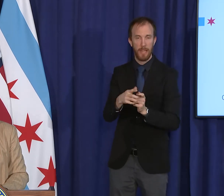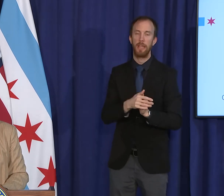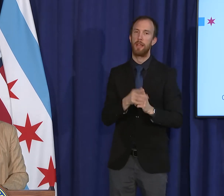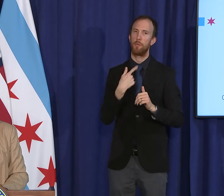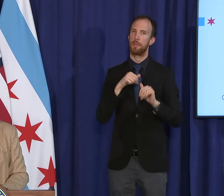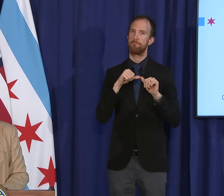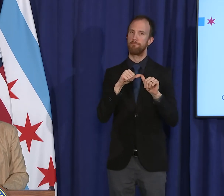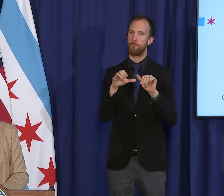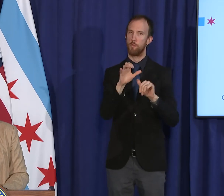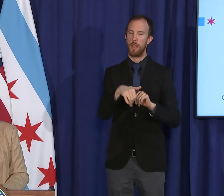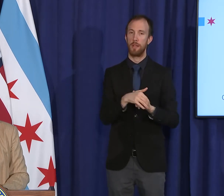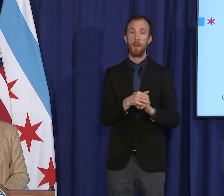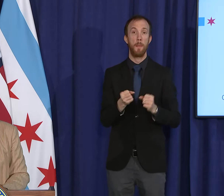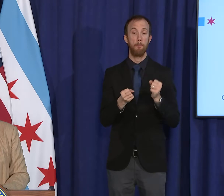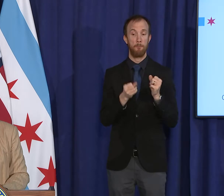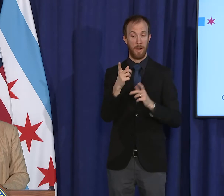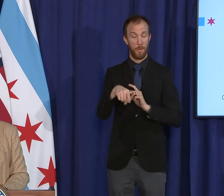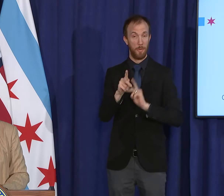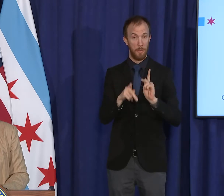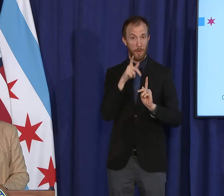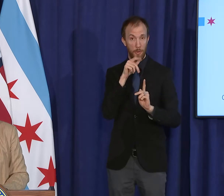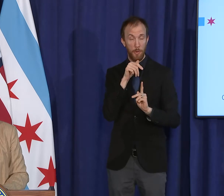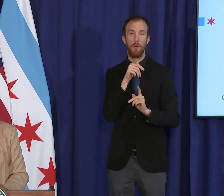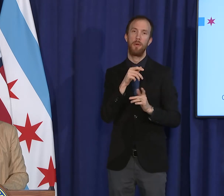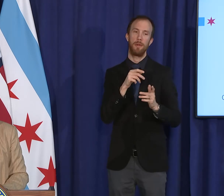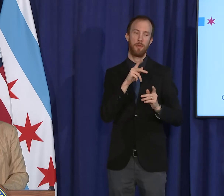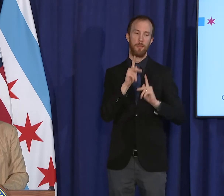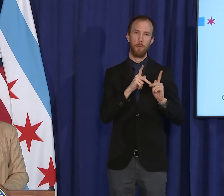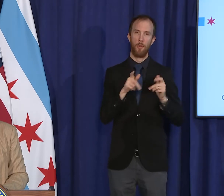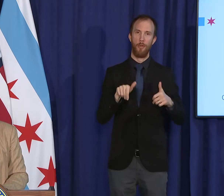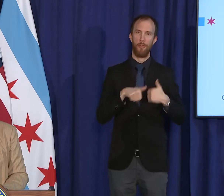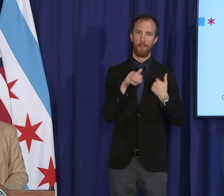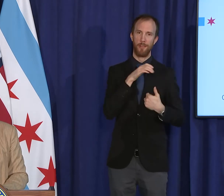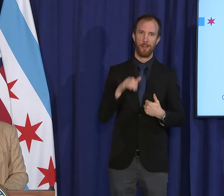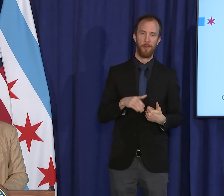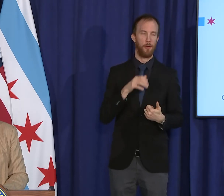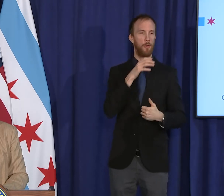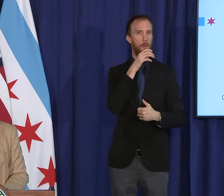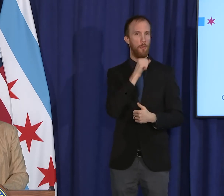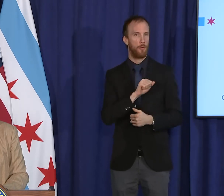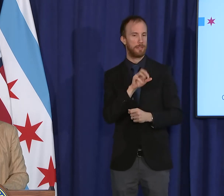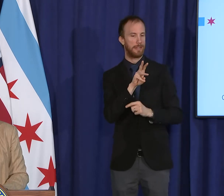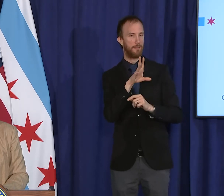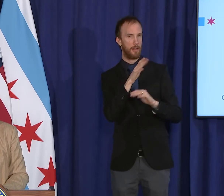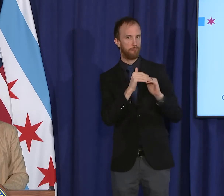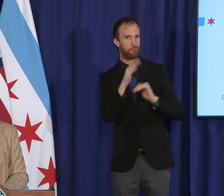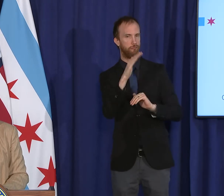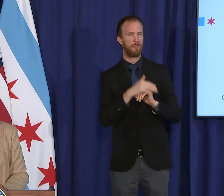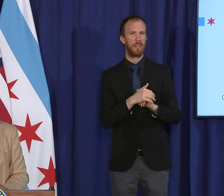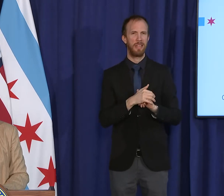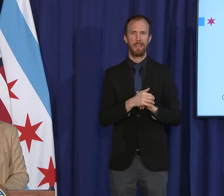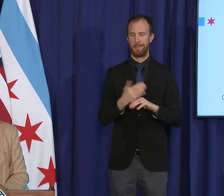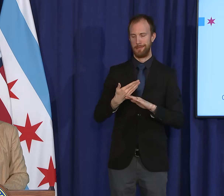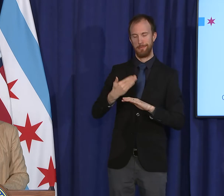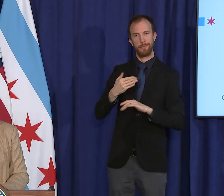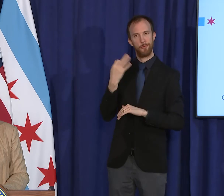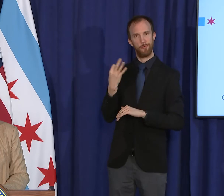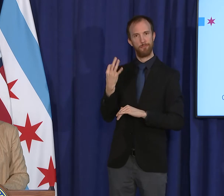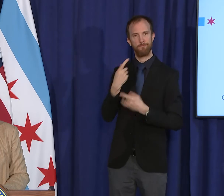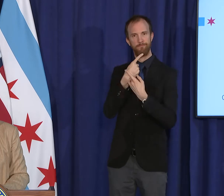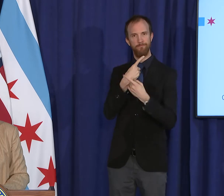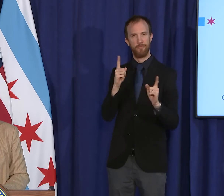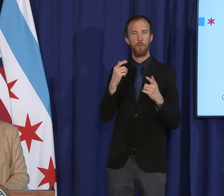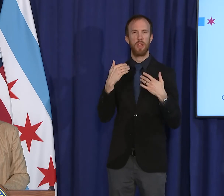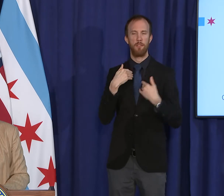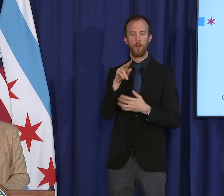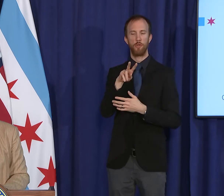undoubtedly Chicagoans aged 65 and older. As I said on Friday, here in Chicago, we have